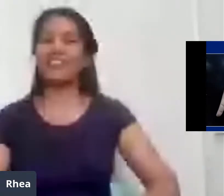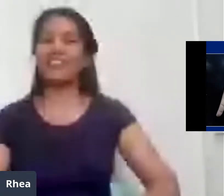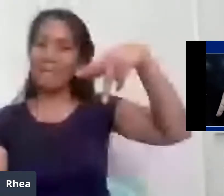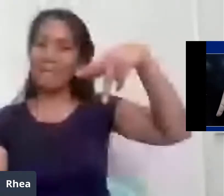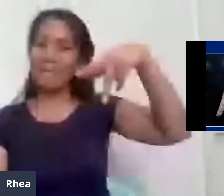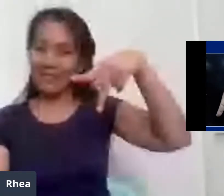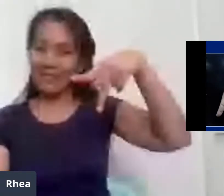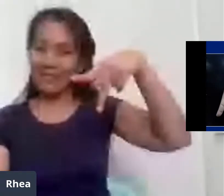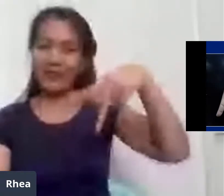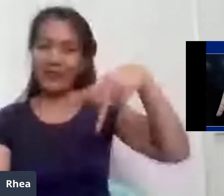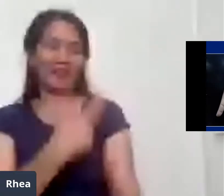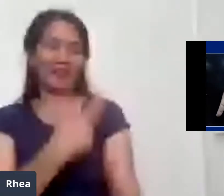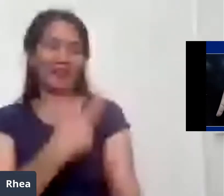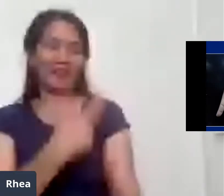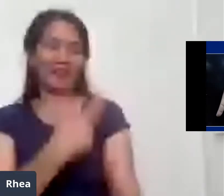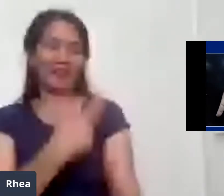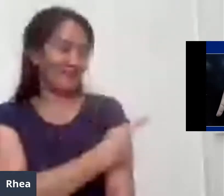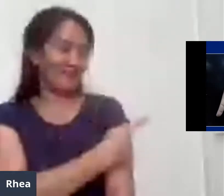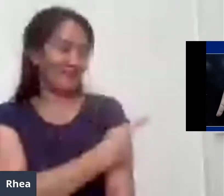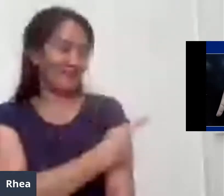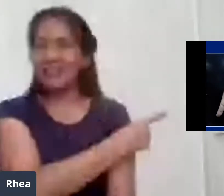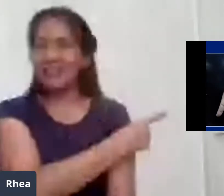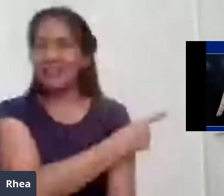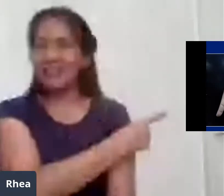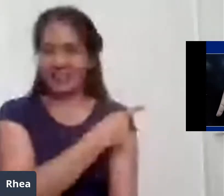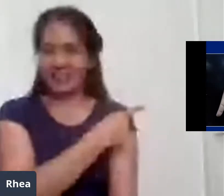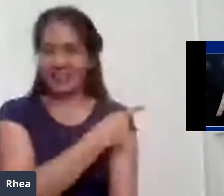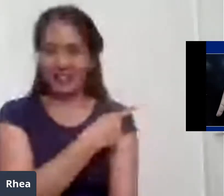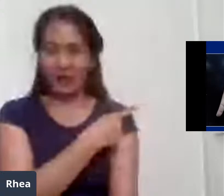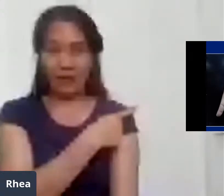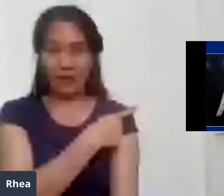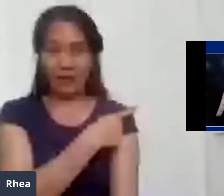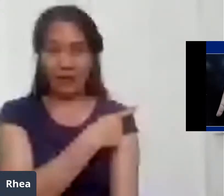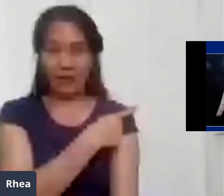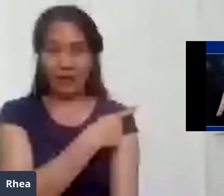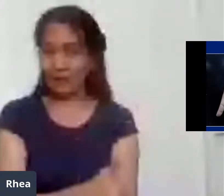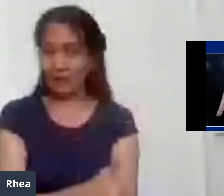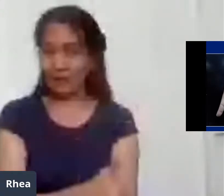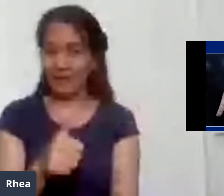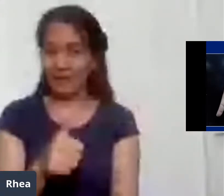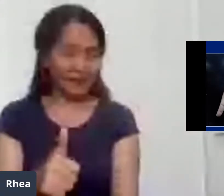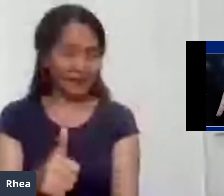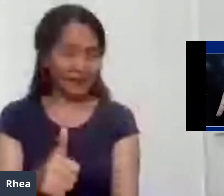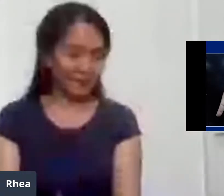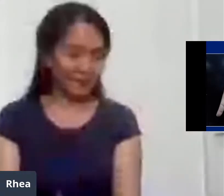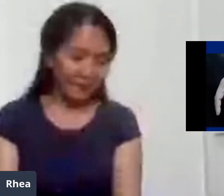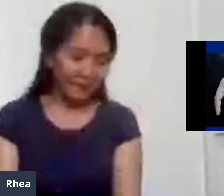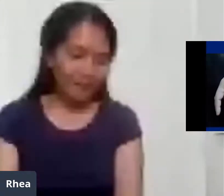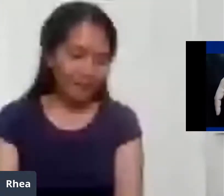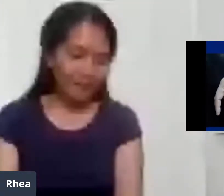language. P for patient. Okay?